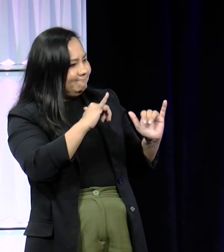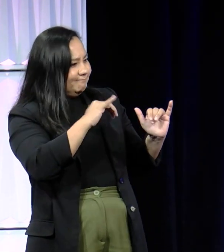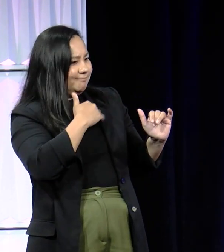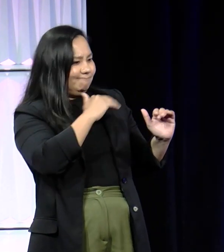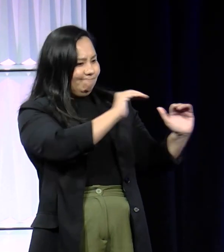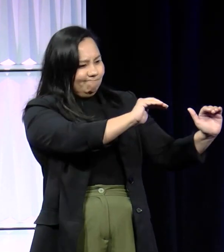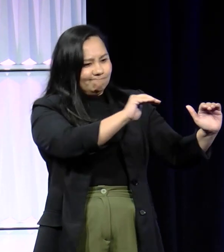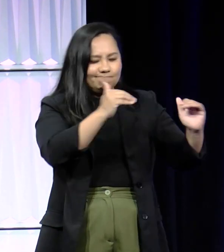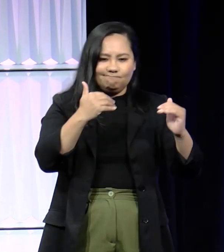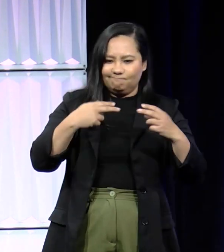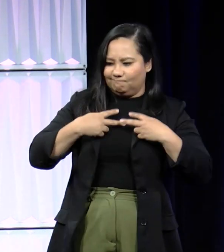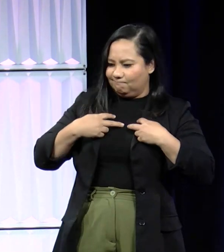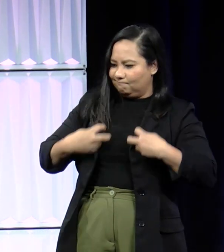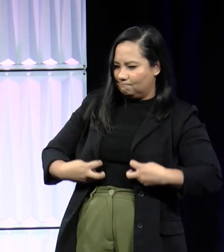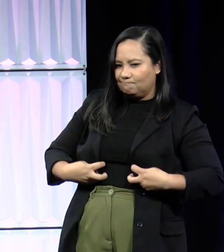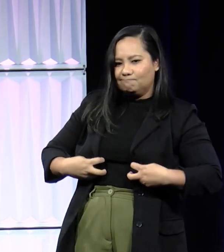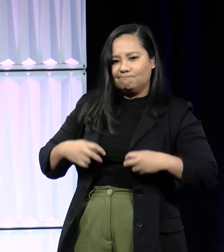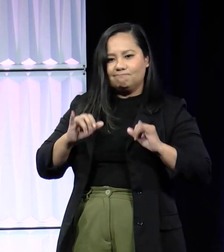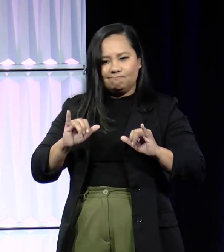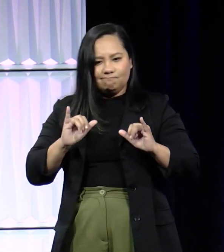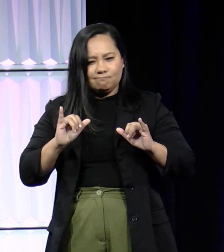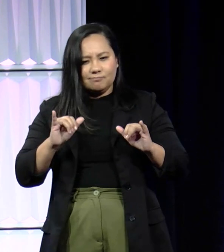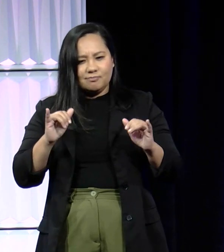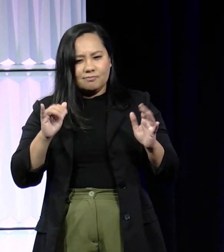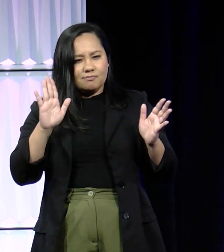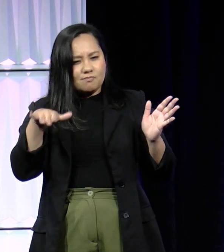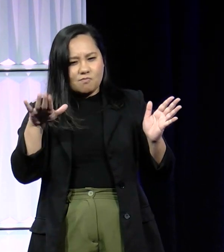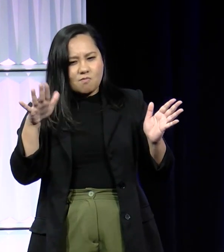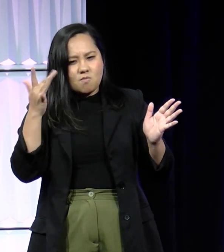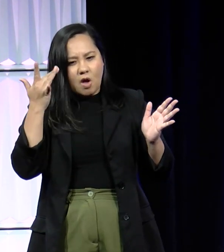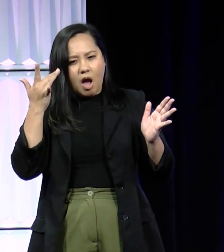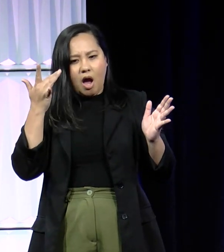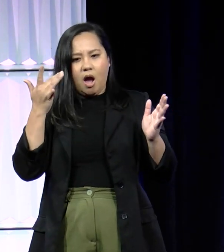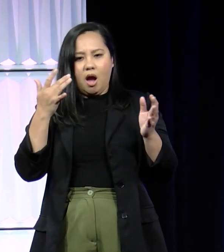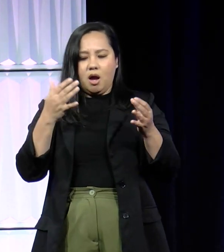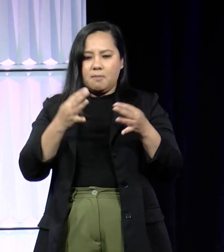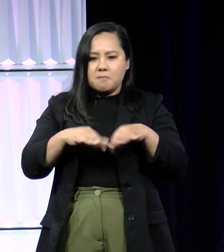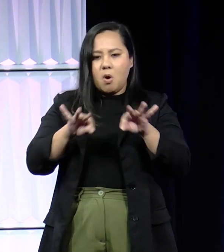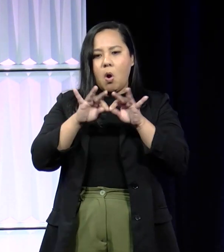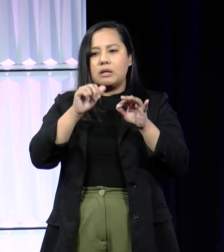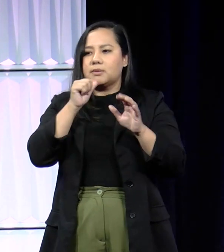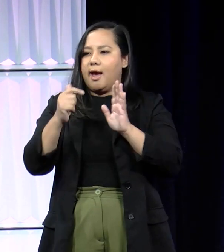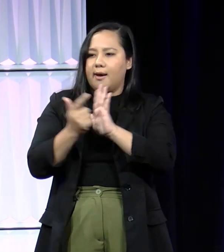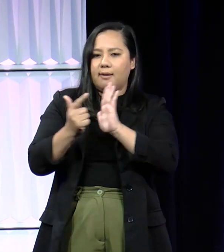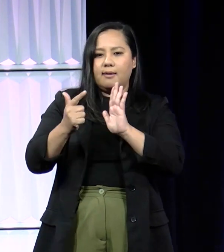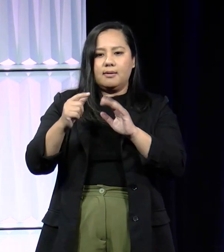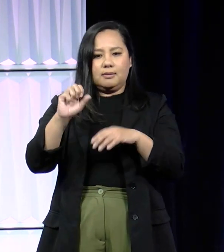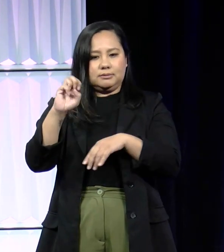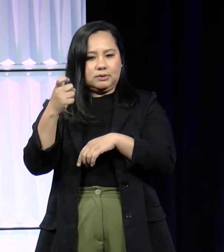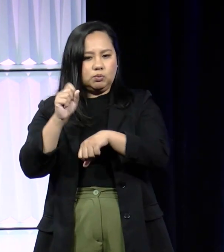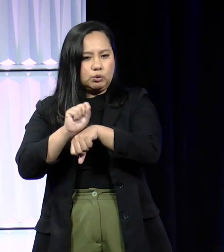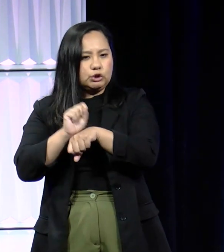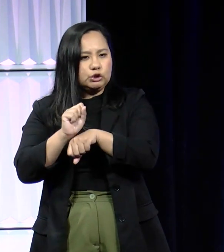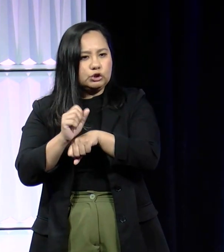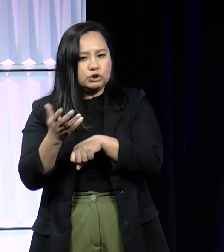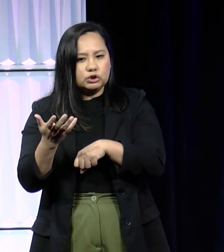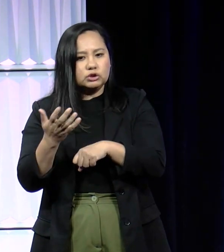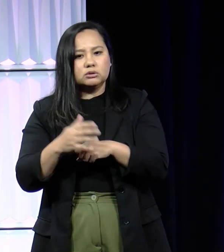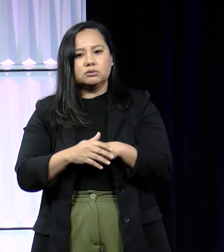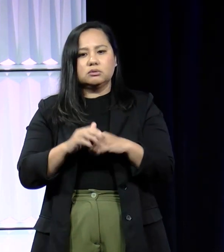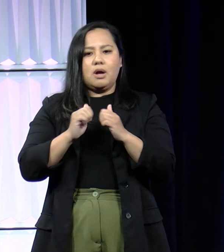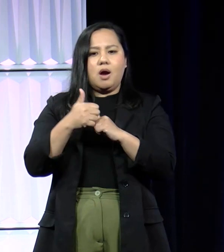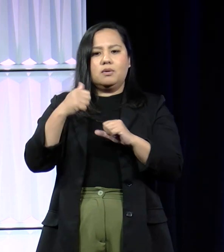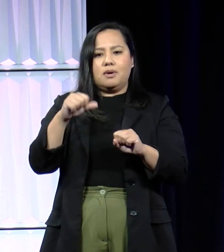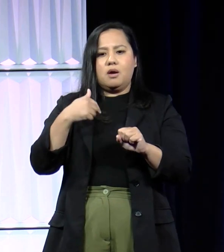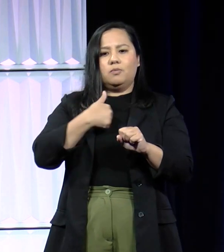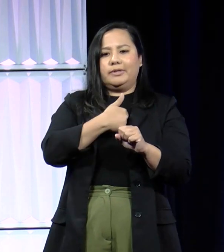work? How can I support a minor attracted person and utilize this as a sexual violence